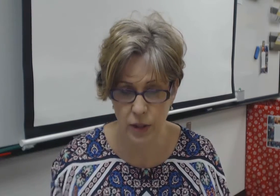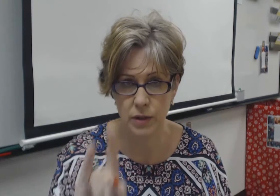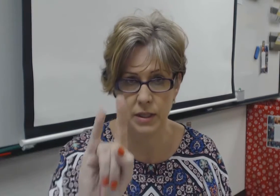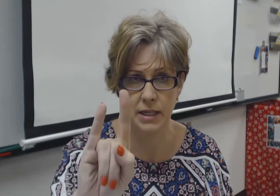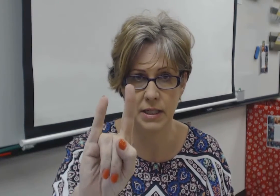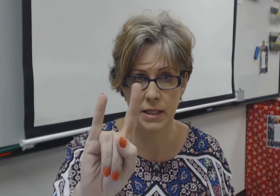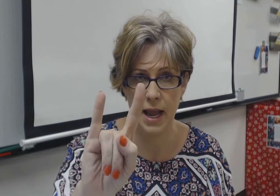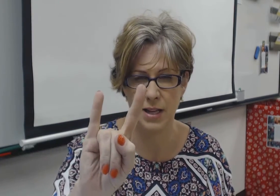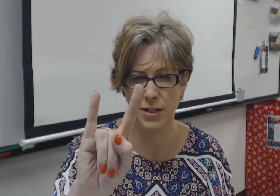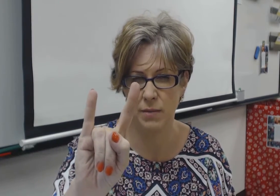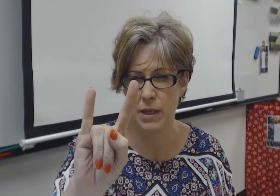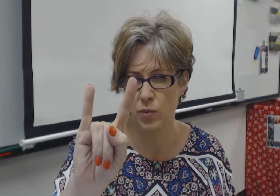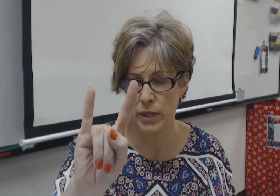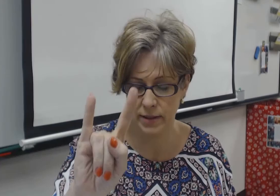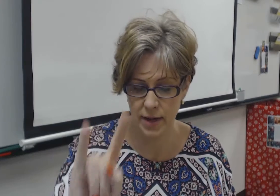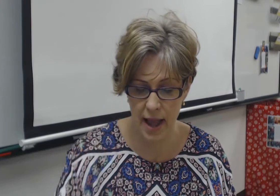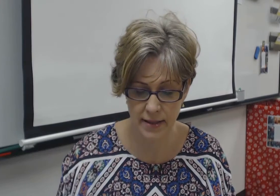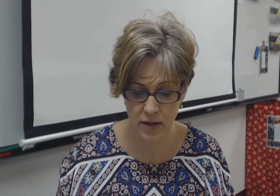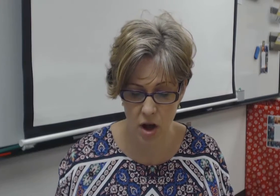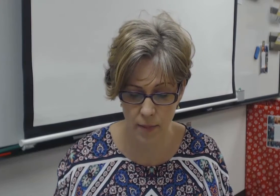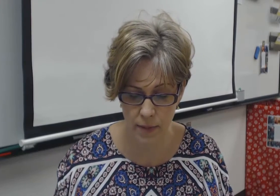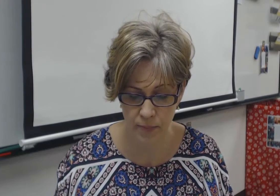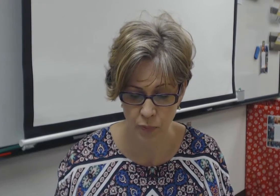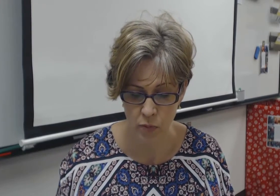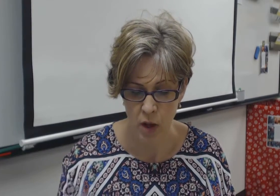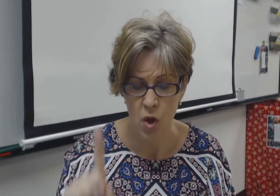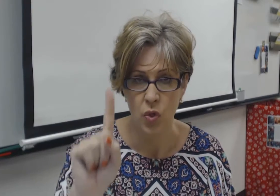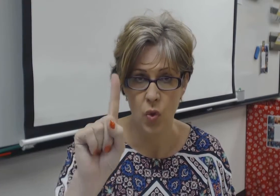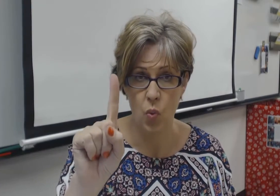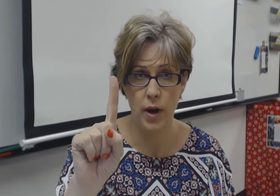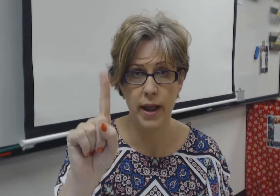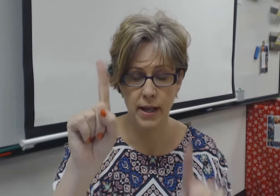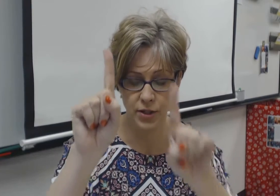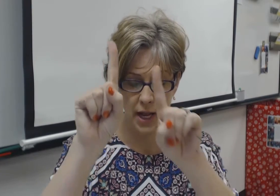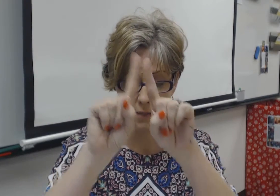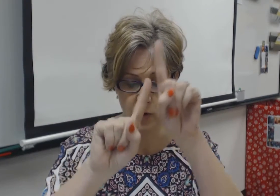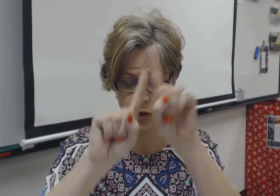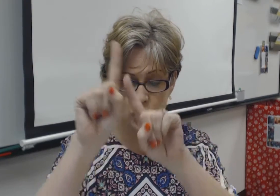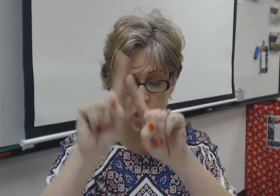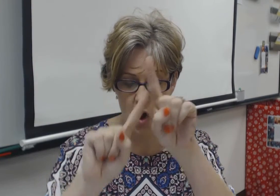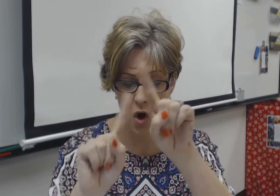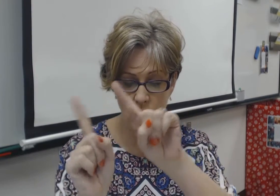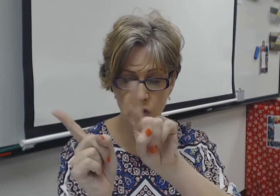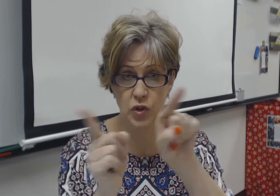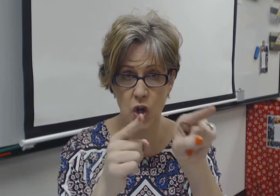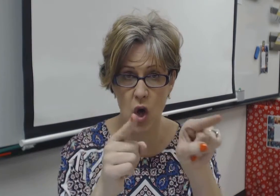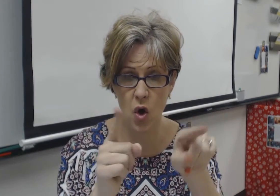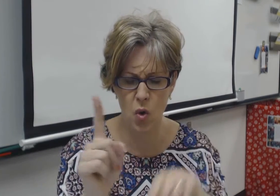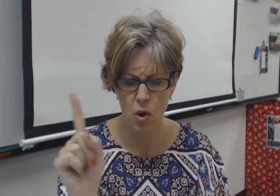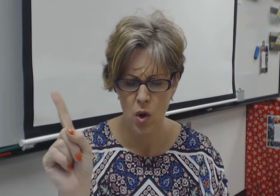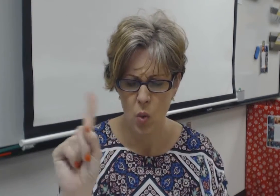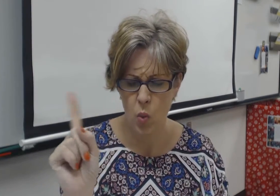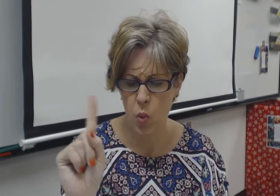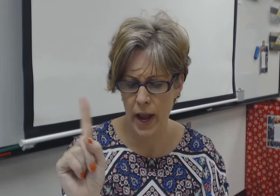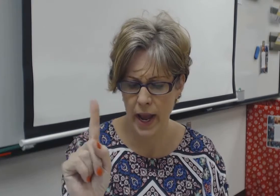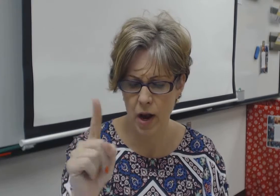use this hand shape. This one isn't as common. The 1 hand shape for stars, go,